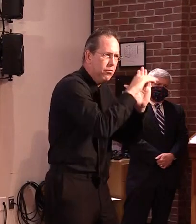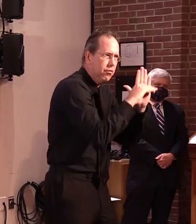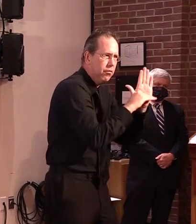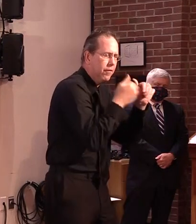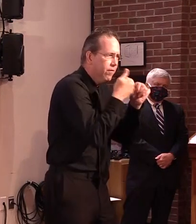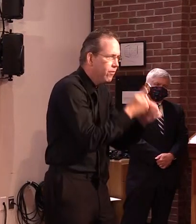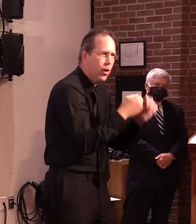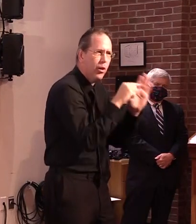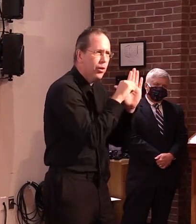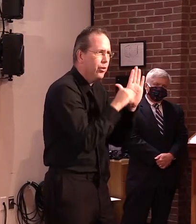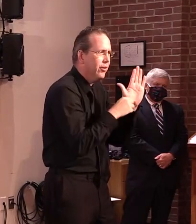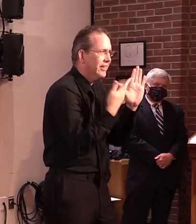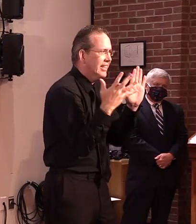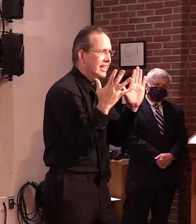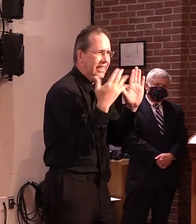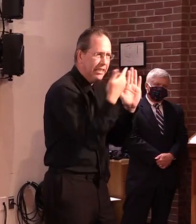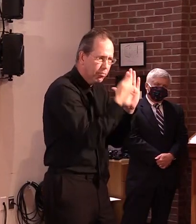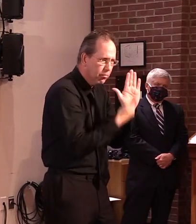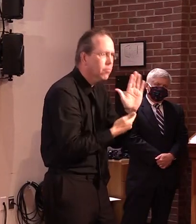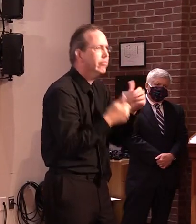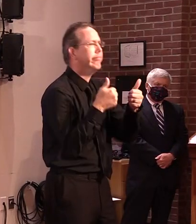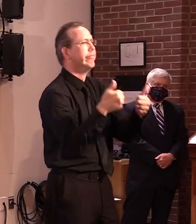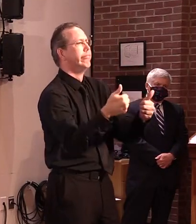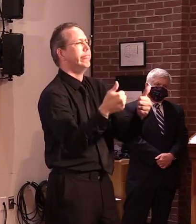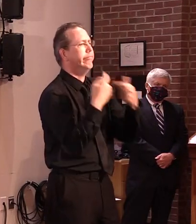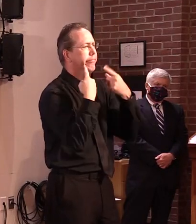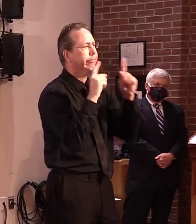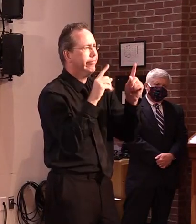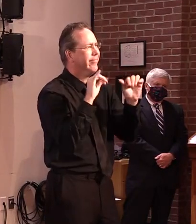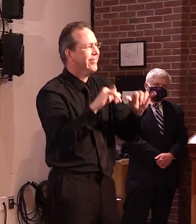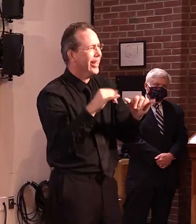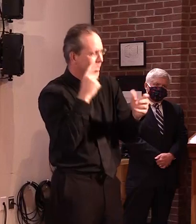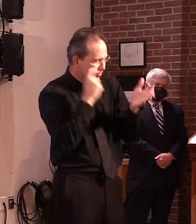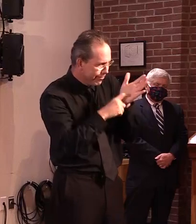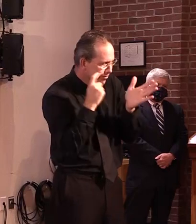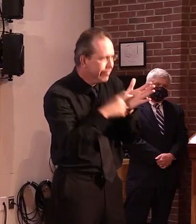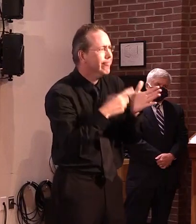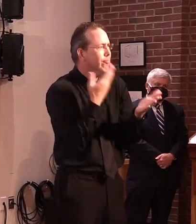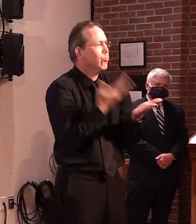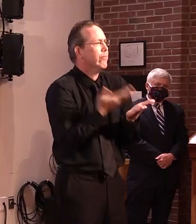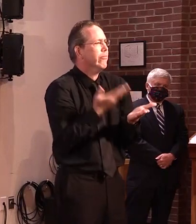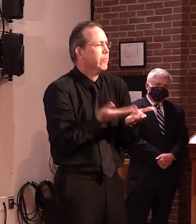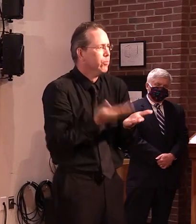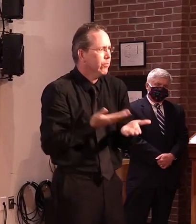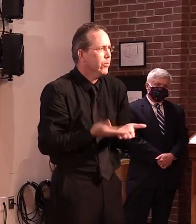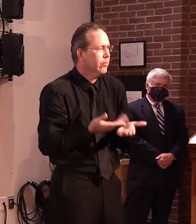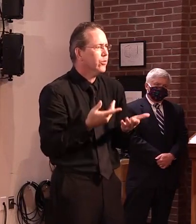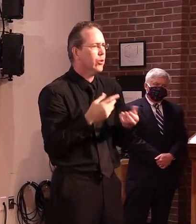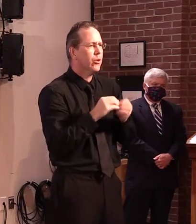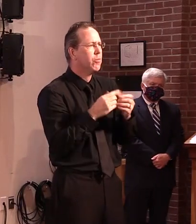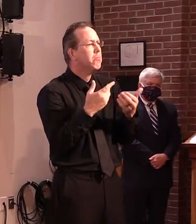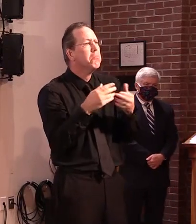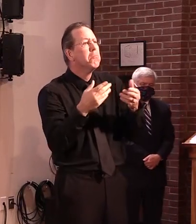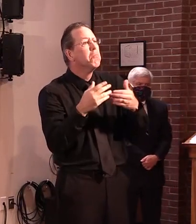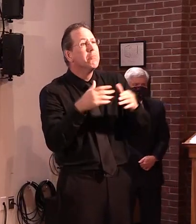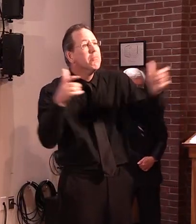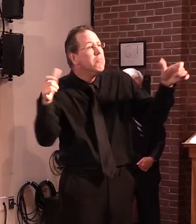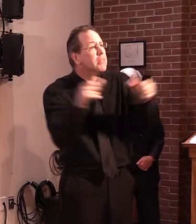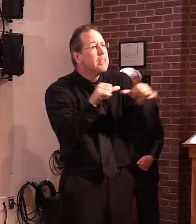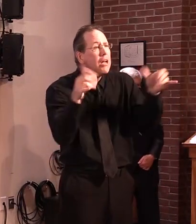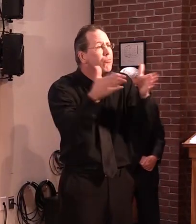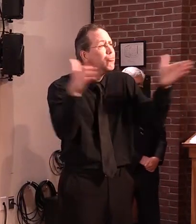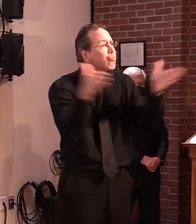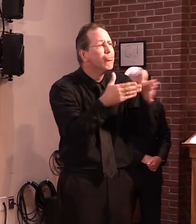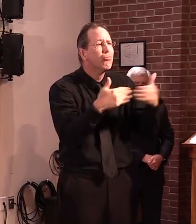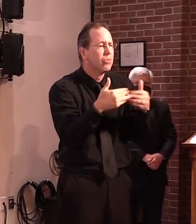the degree of success is greater than the degree of low density. And we've seen some